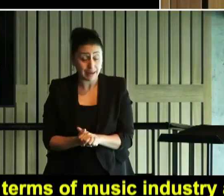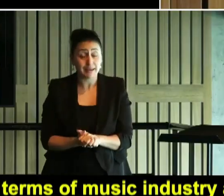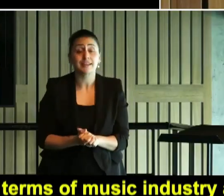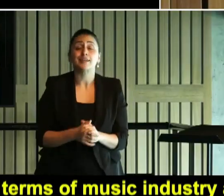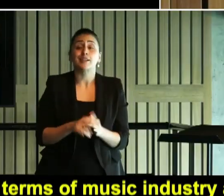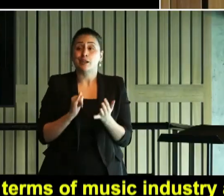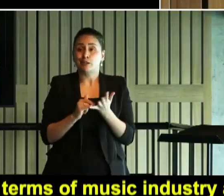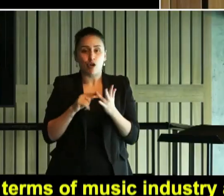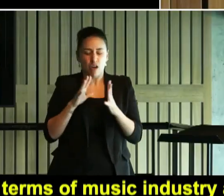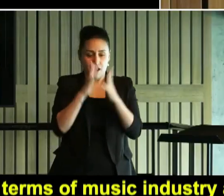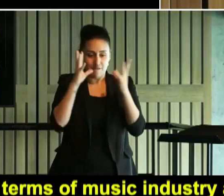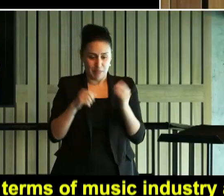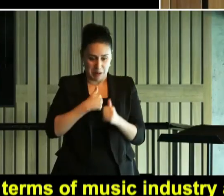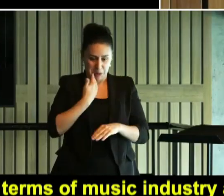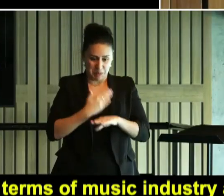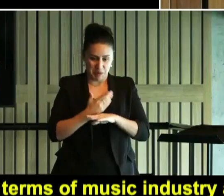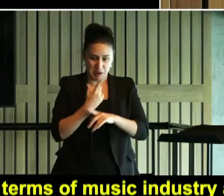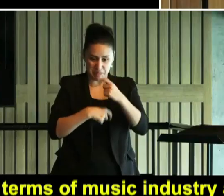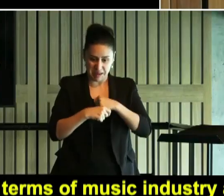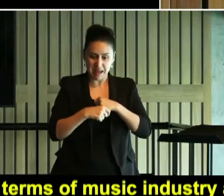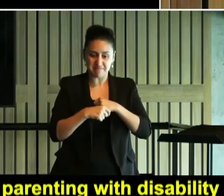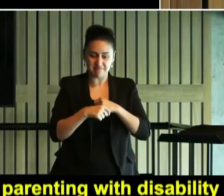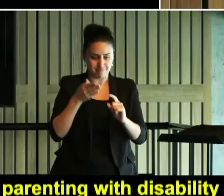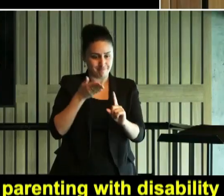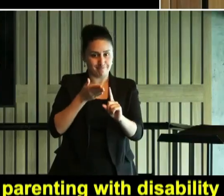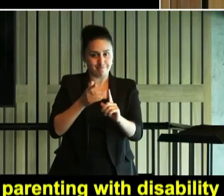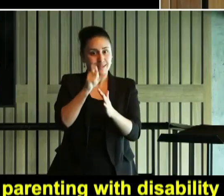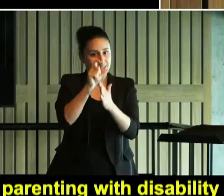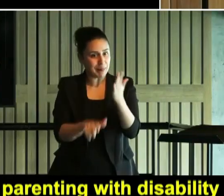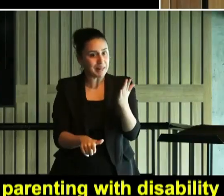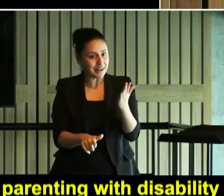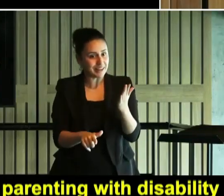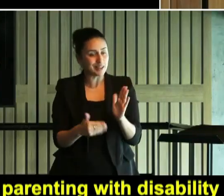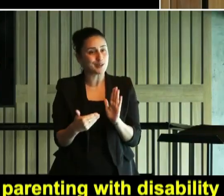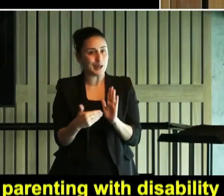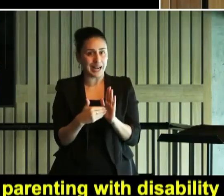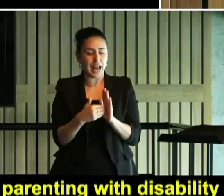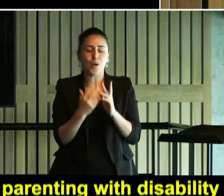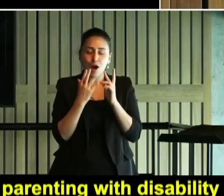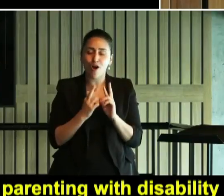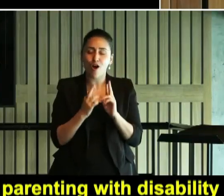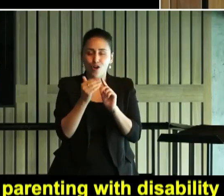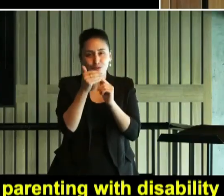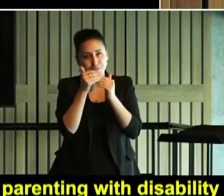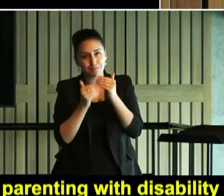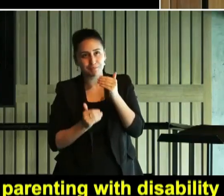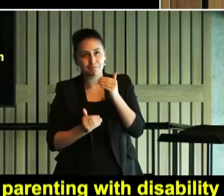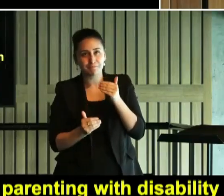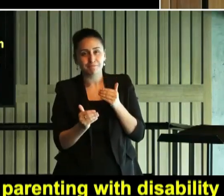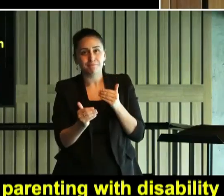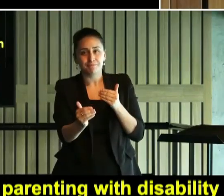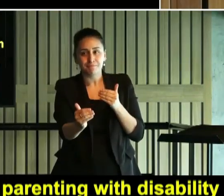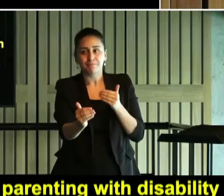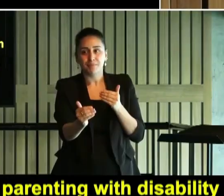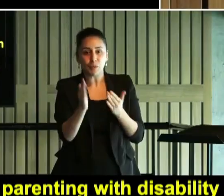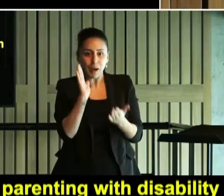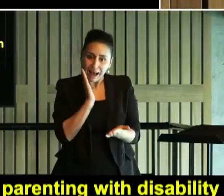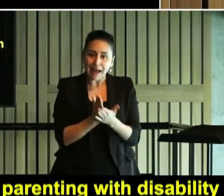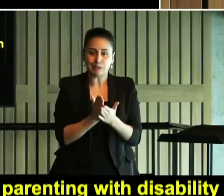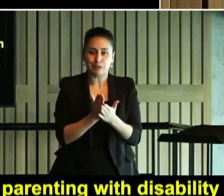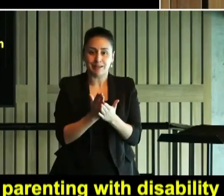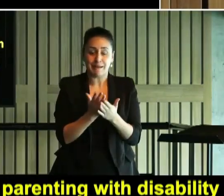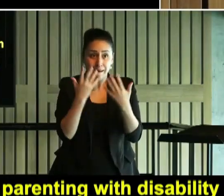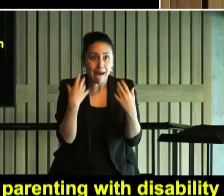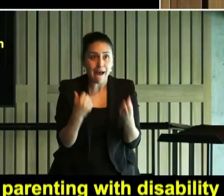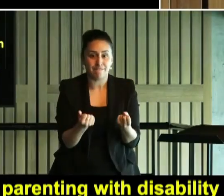now, I realise that what I hope can happen is that we actually have art